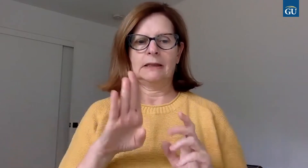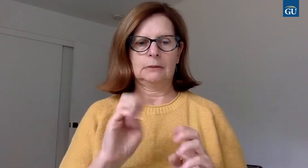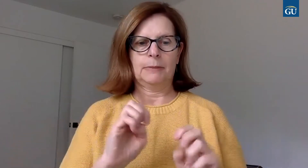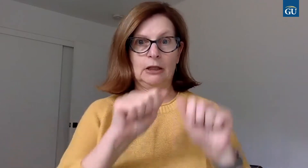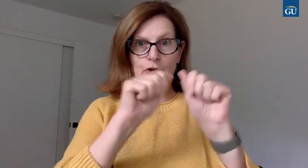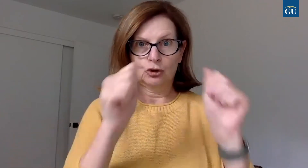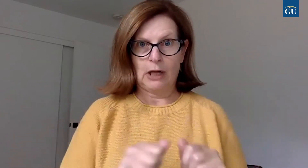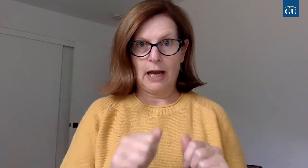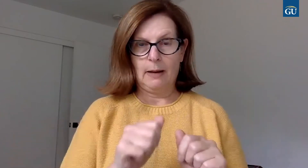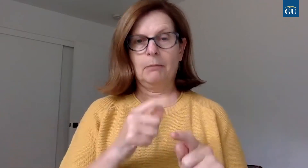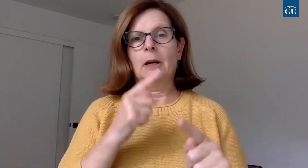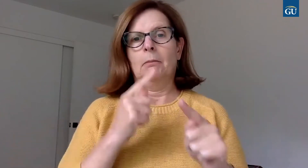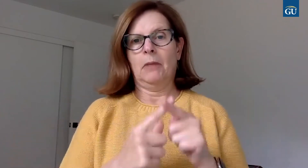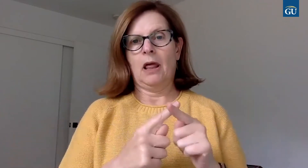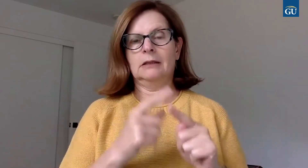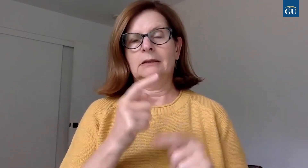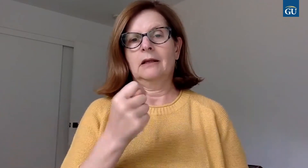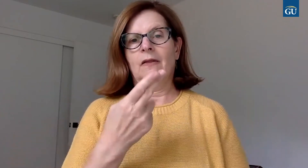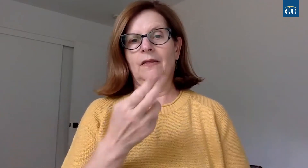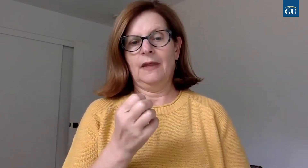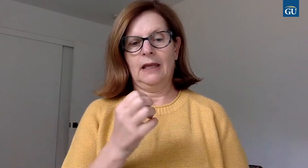They all must be shape and action.